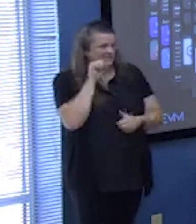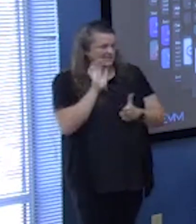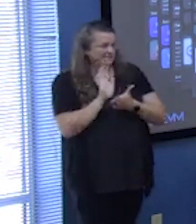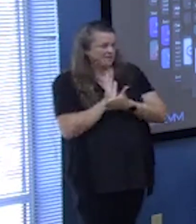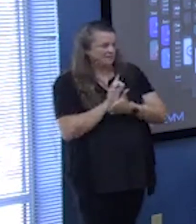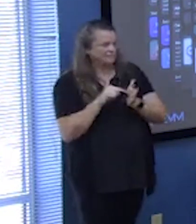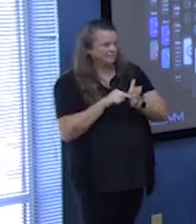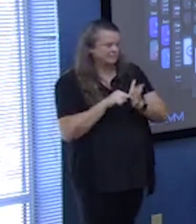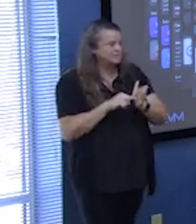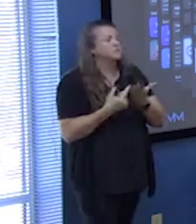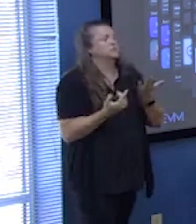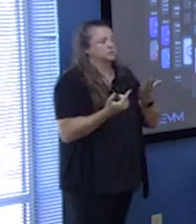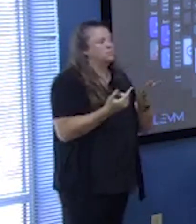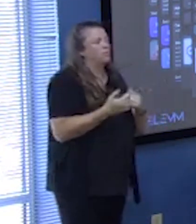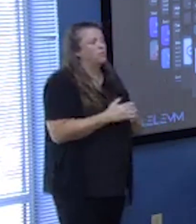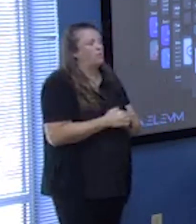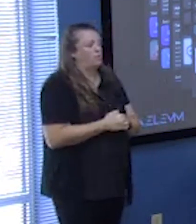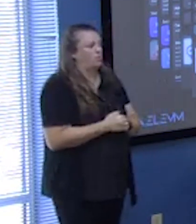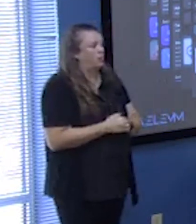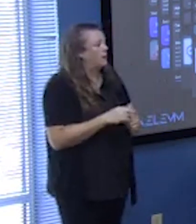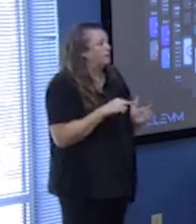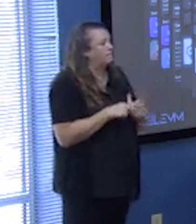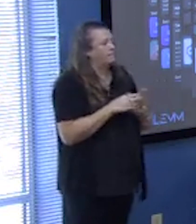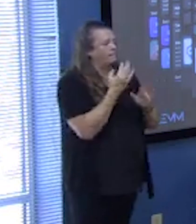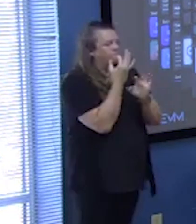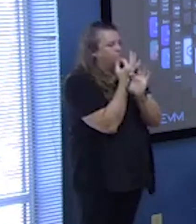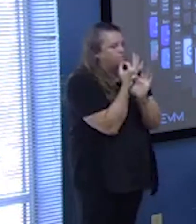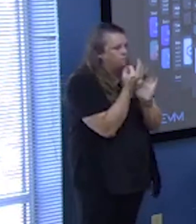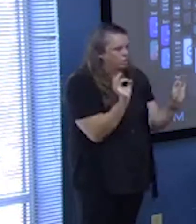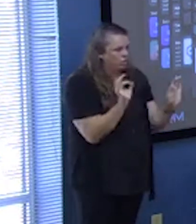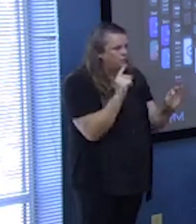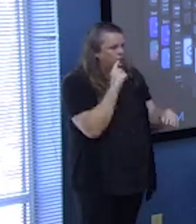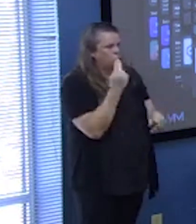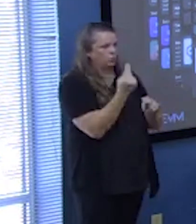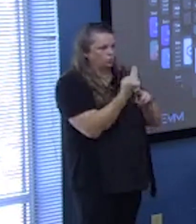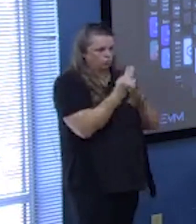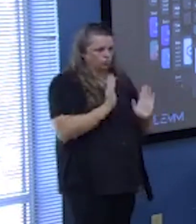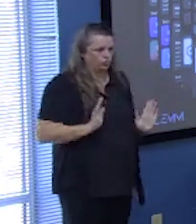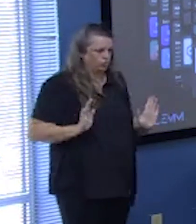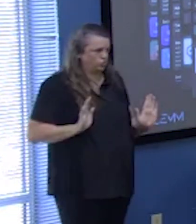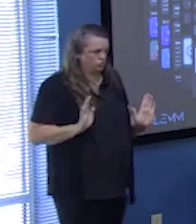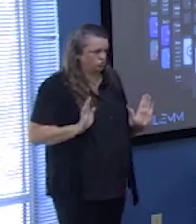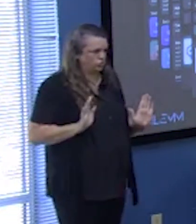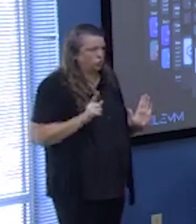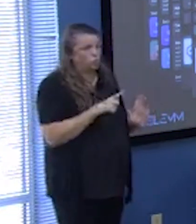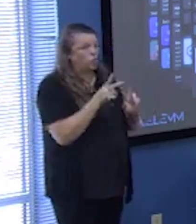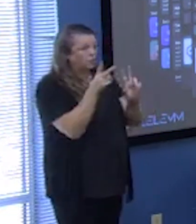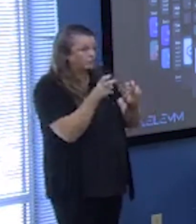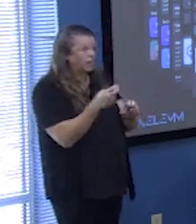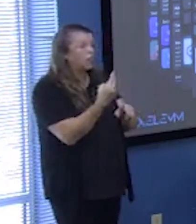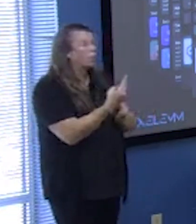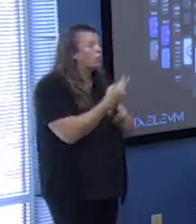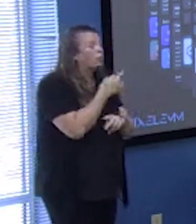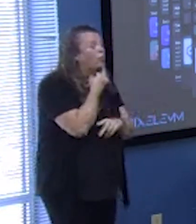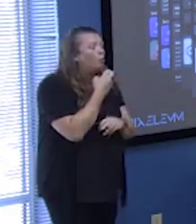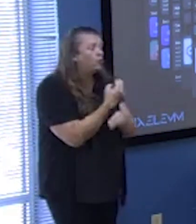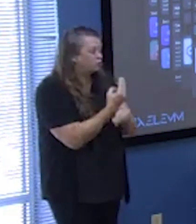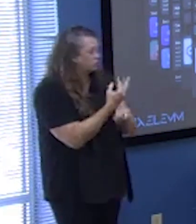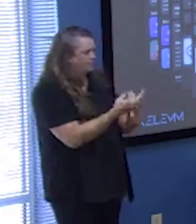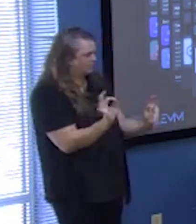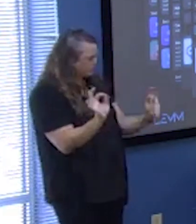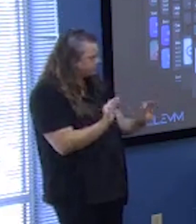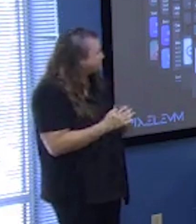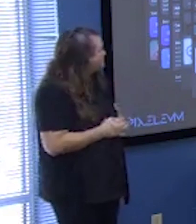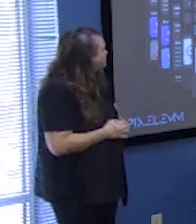that EJ produced. It will literally always be free to users, okay? So when someone goes to Pixelemm,